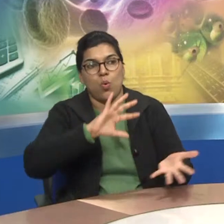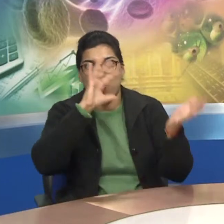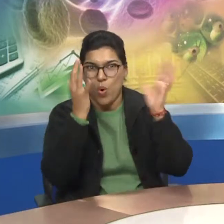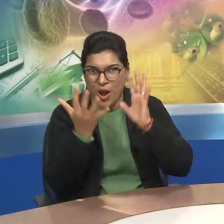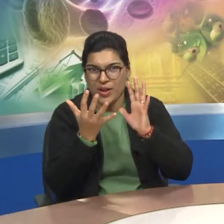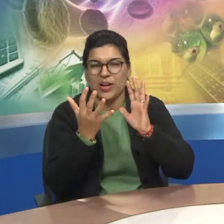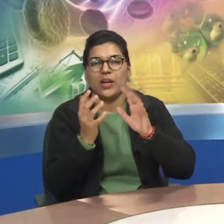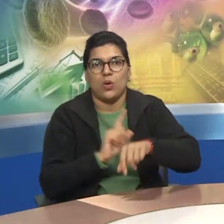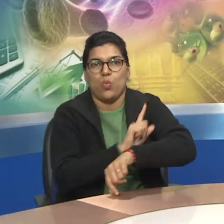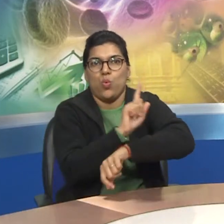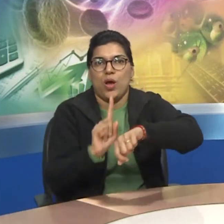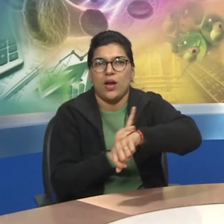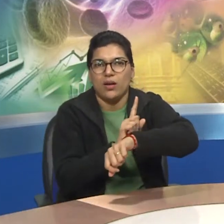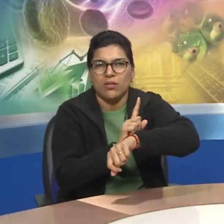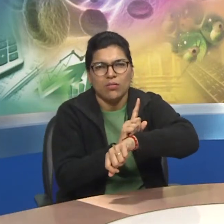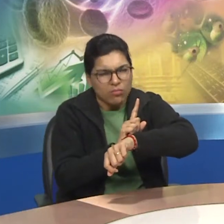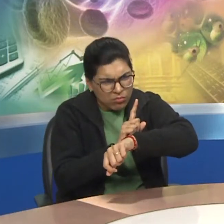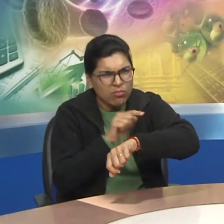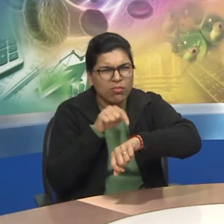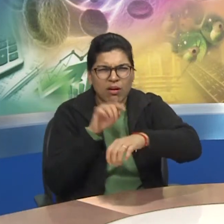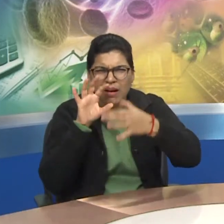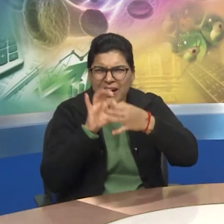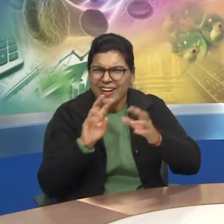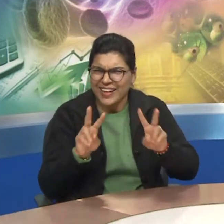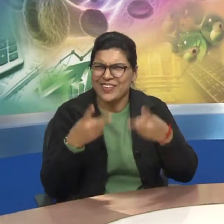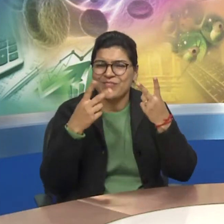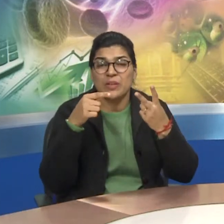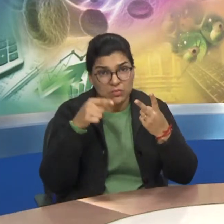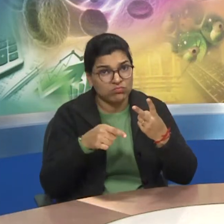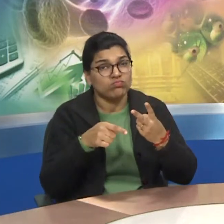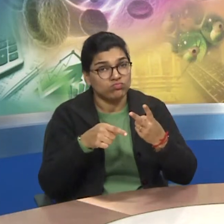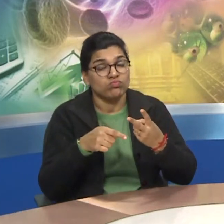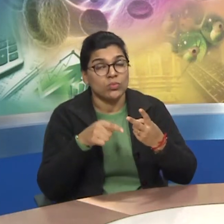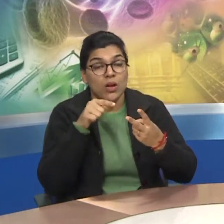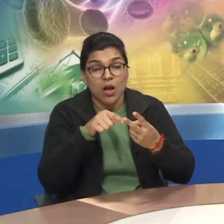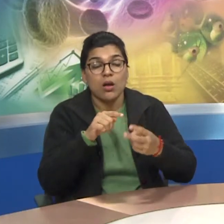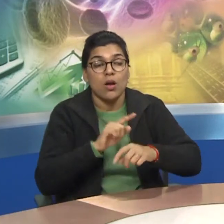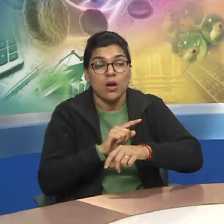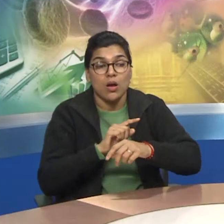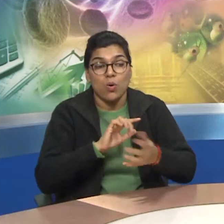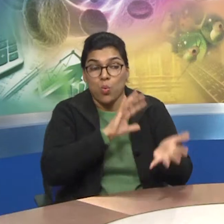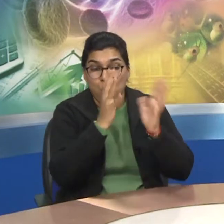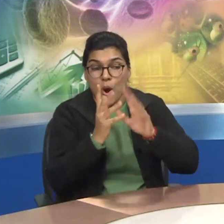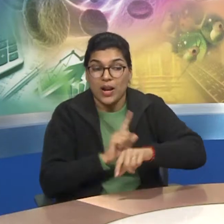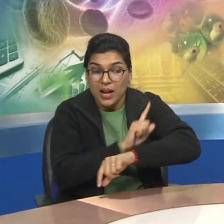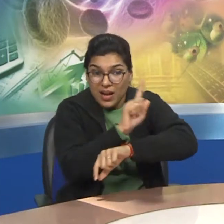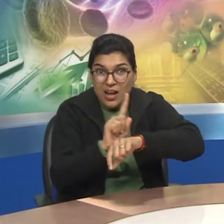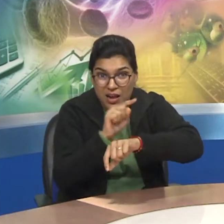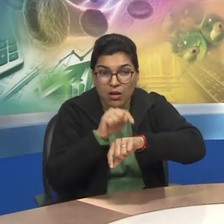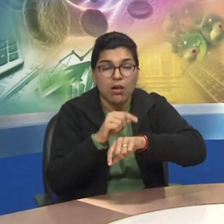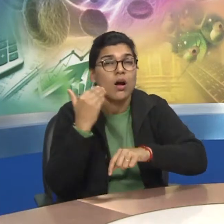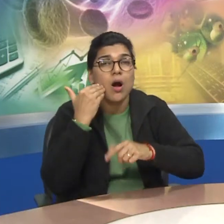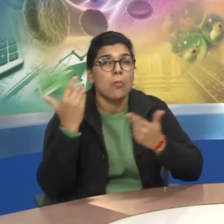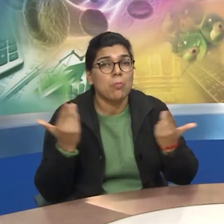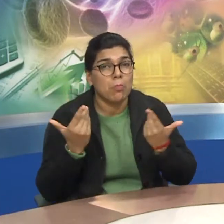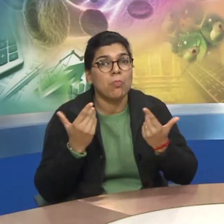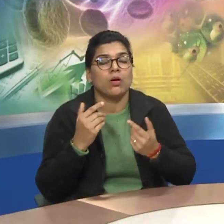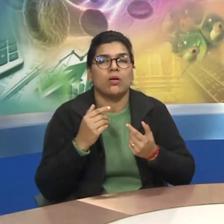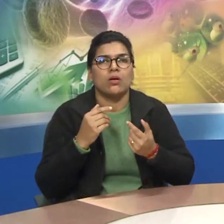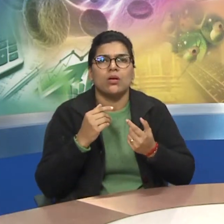This is important. Earth Hour. It means, it must be looking strange to you. It means